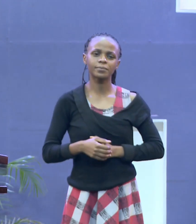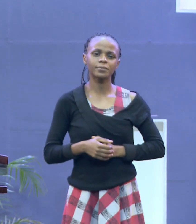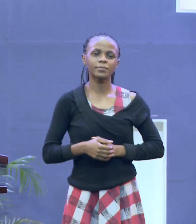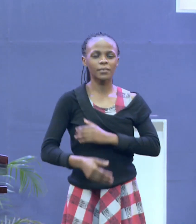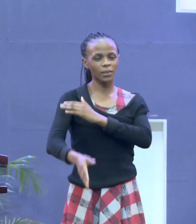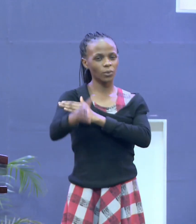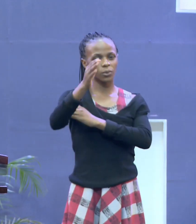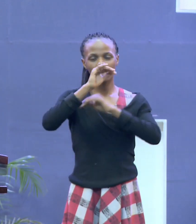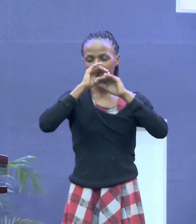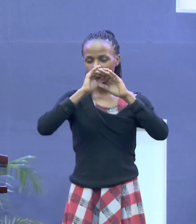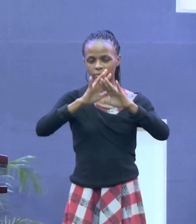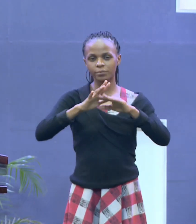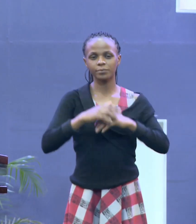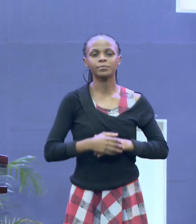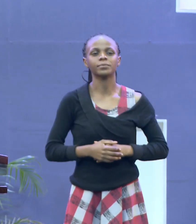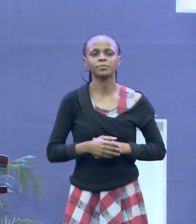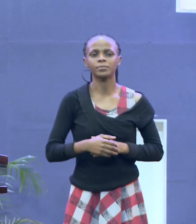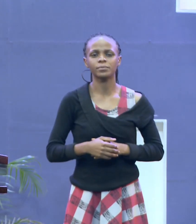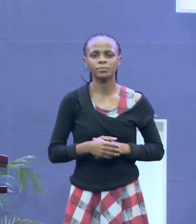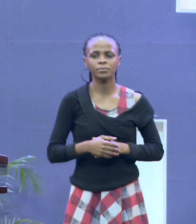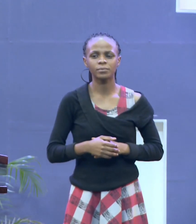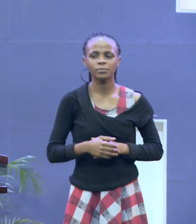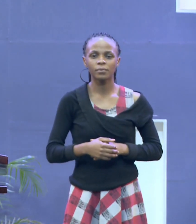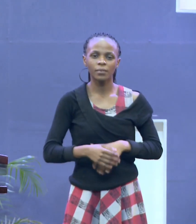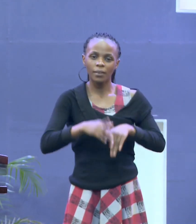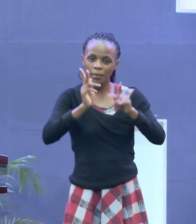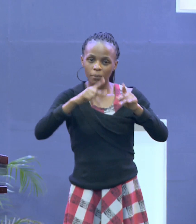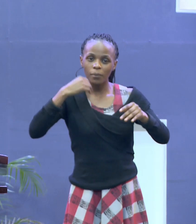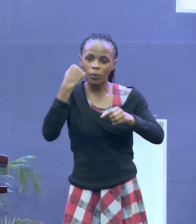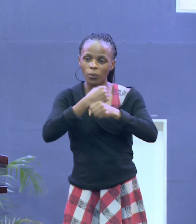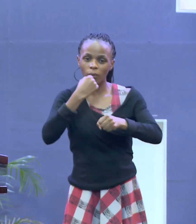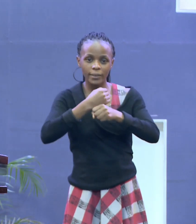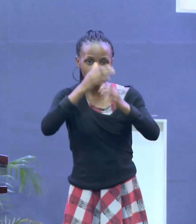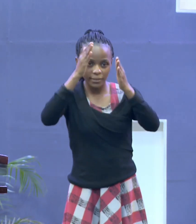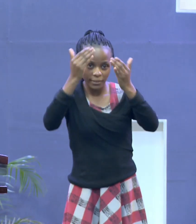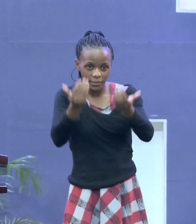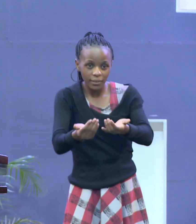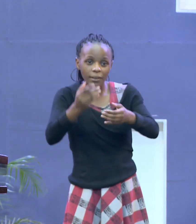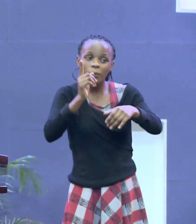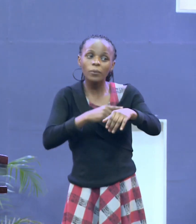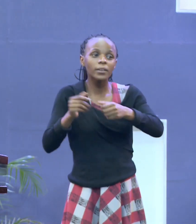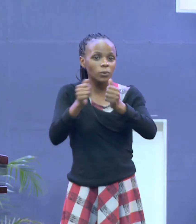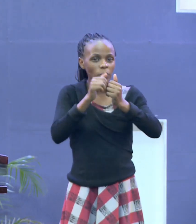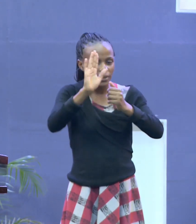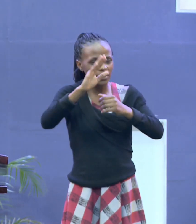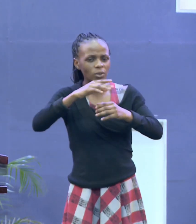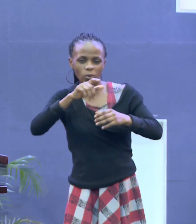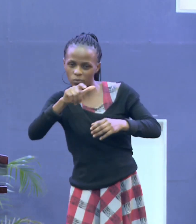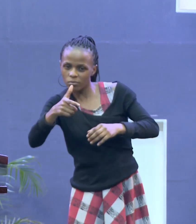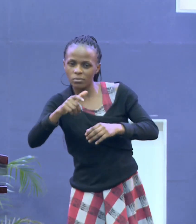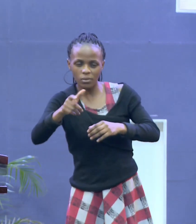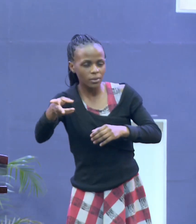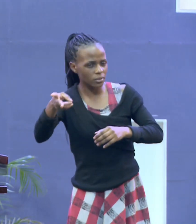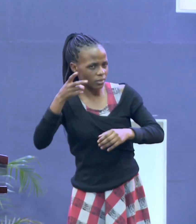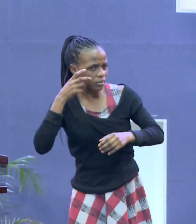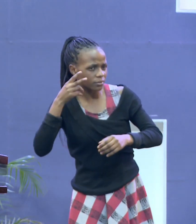Mukama akibabalire. May the Lord count it a blessing for you. Abali ku mirimu esaawa zino nga akaledio kooli nako. Those at work right now, but you